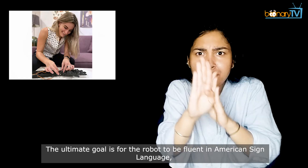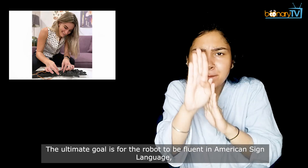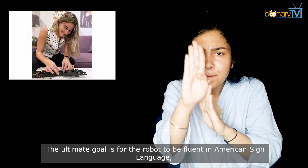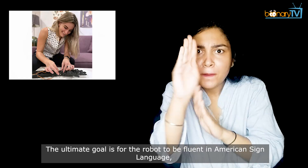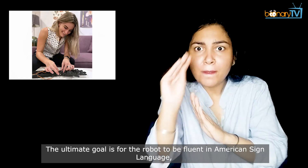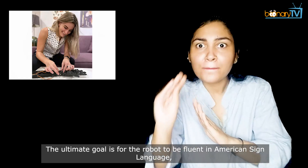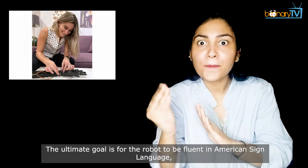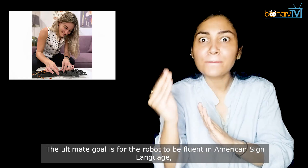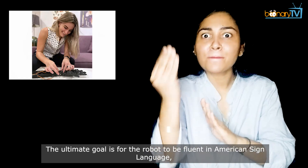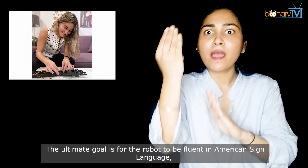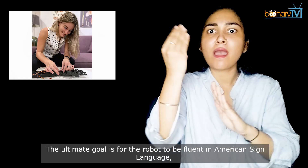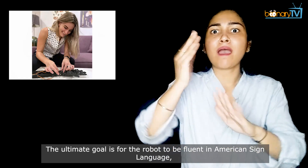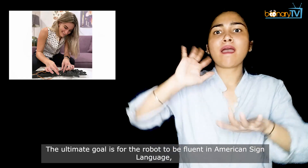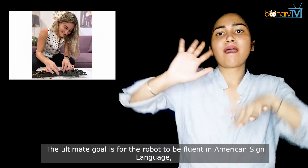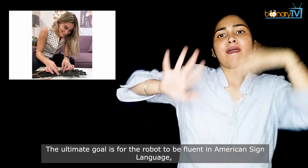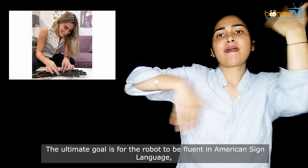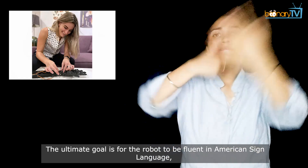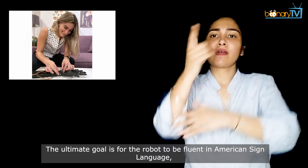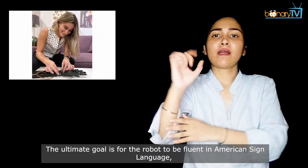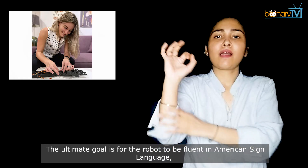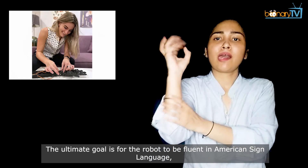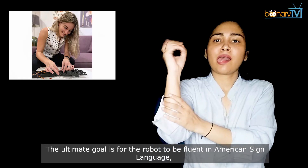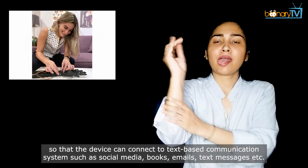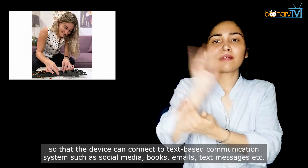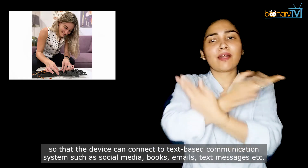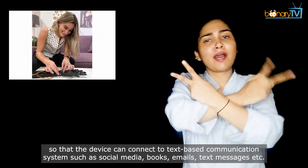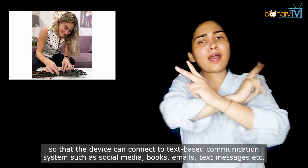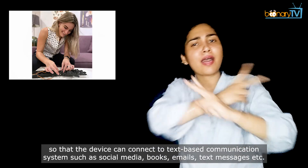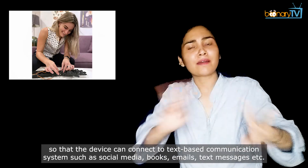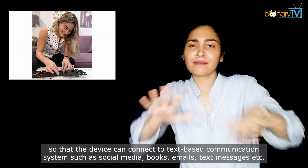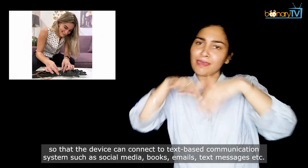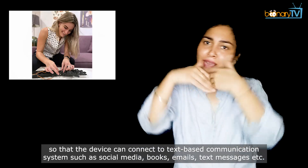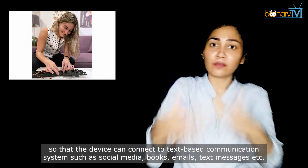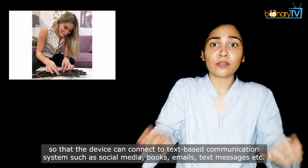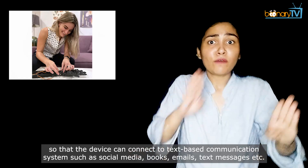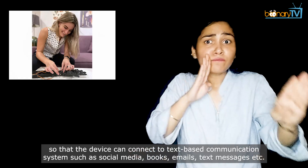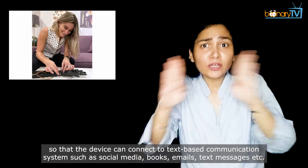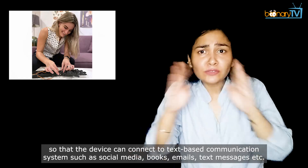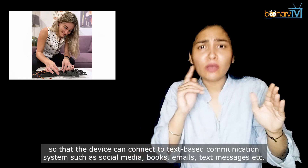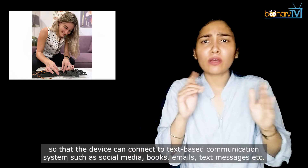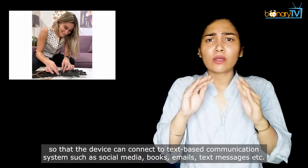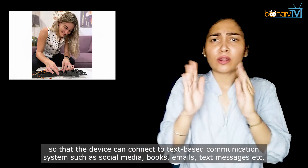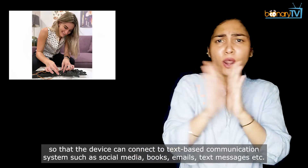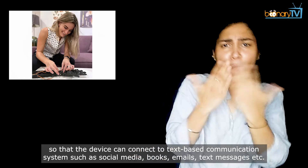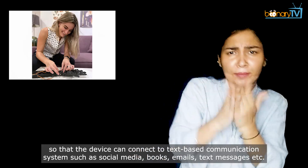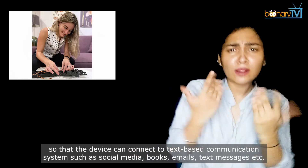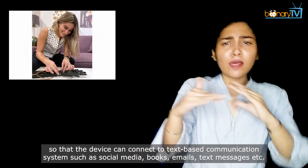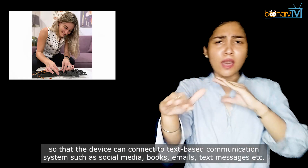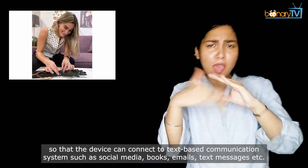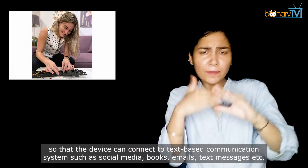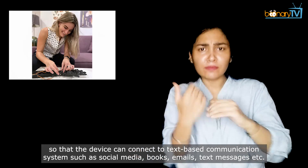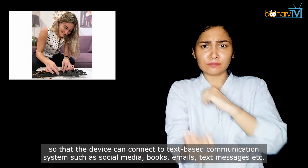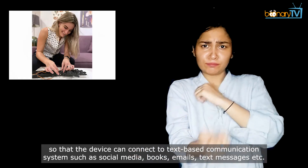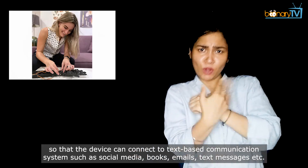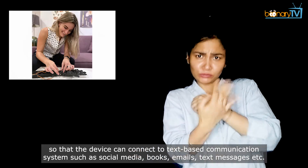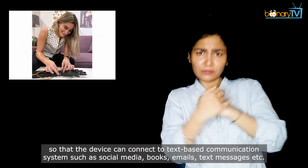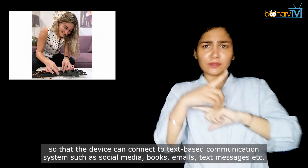for the robot to be fluent in American Sign Language so that the device can connect to any text-based communication system such as social media,